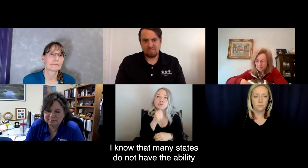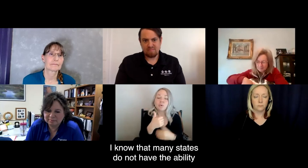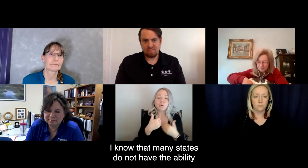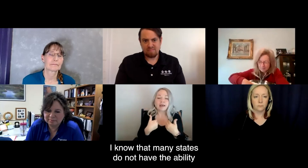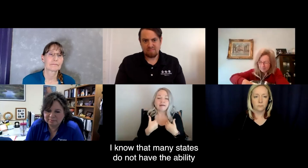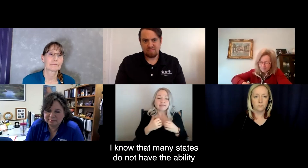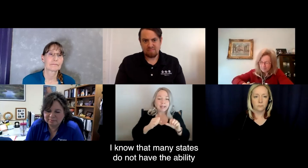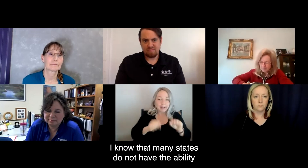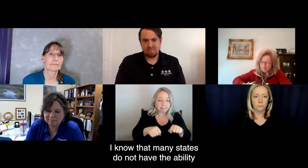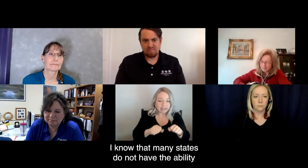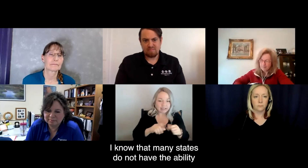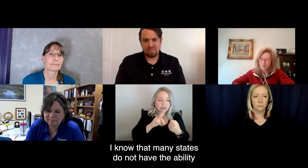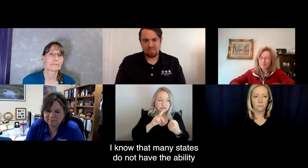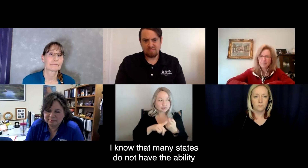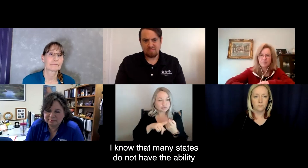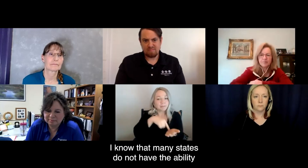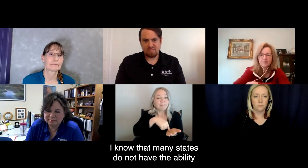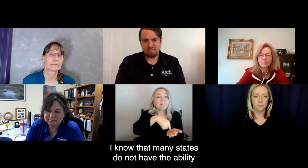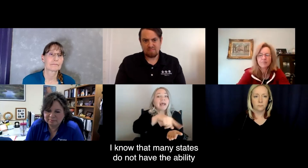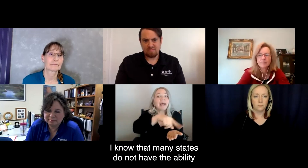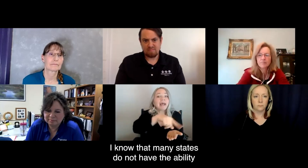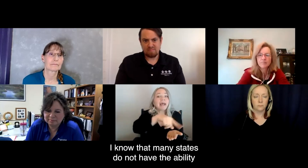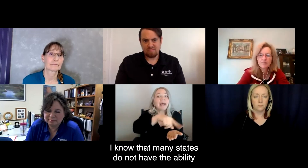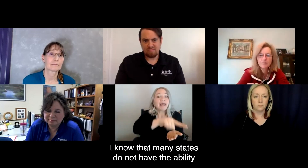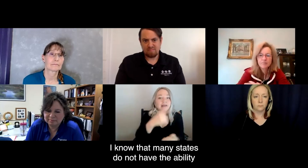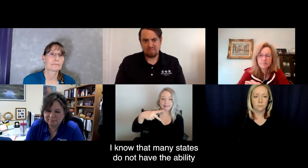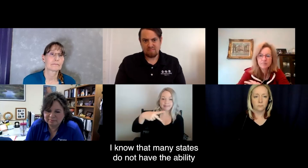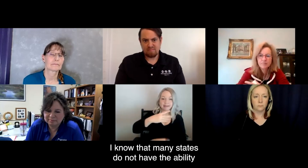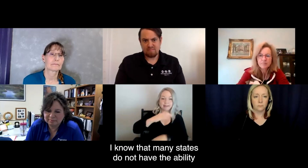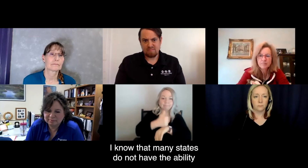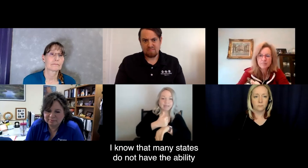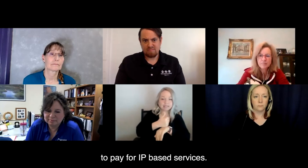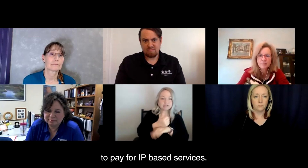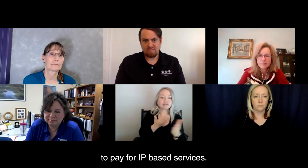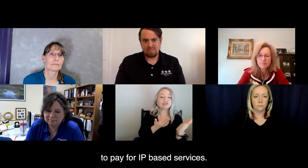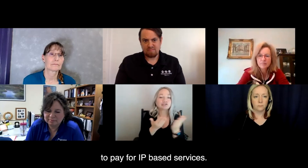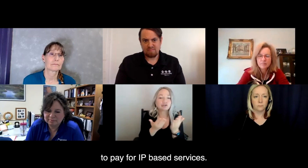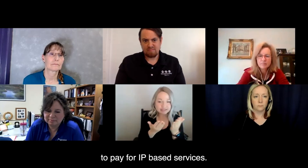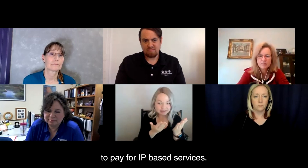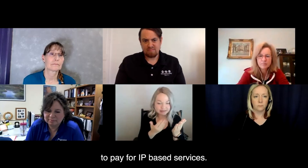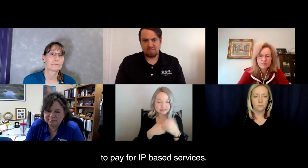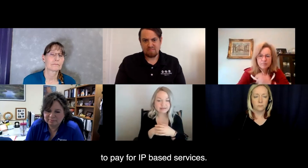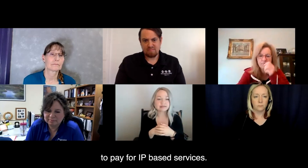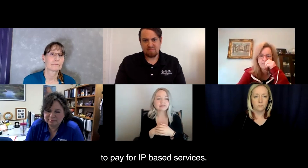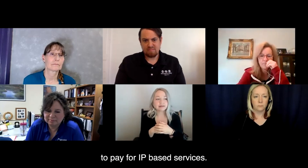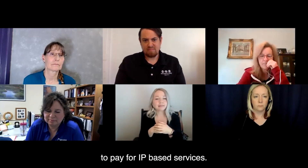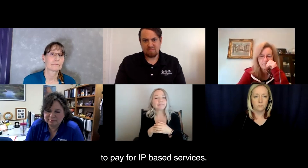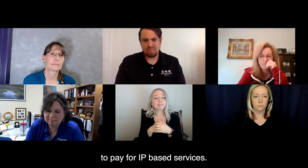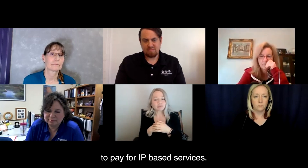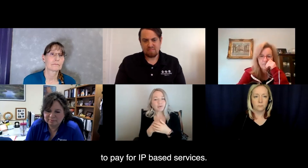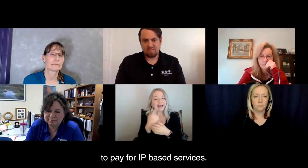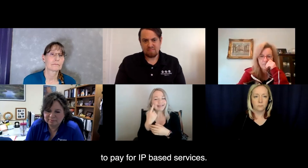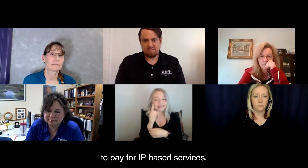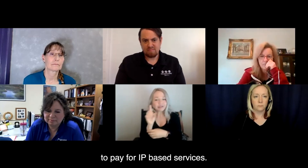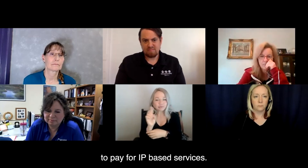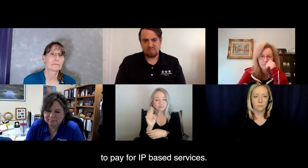technology. I know that many states do not have the ability to pay for IP-based services.